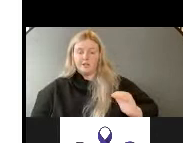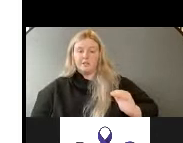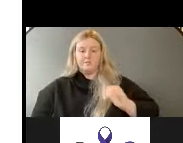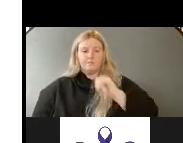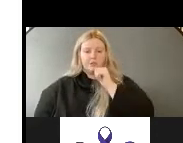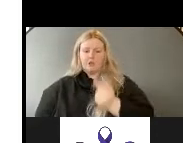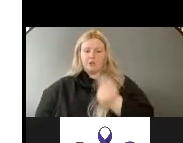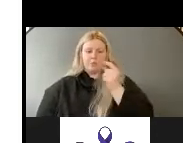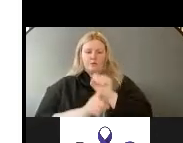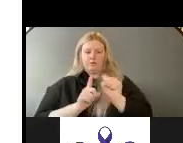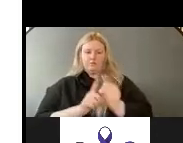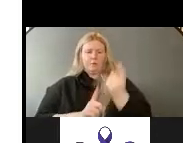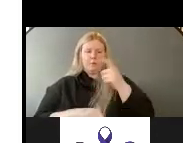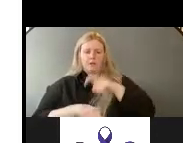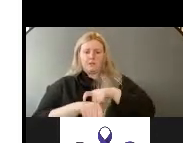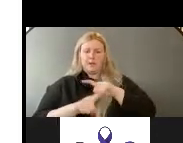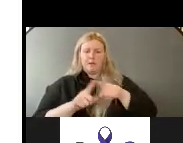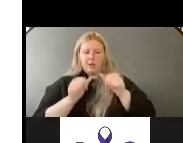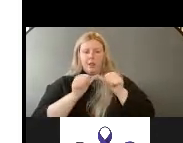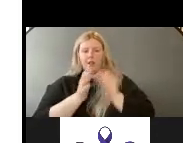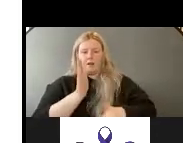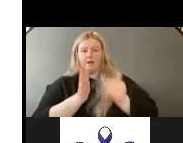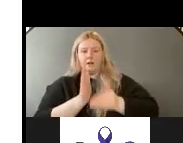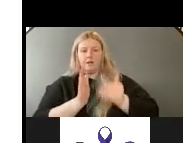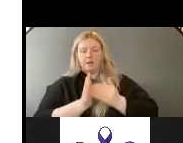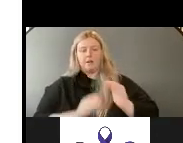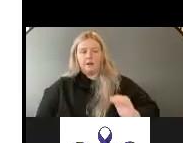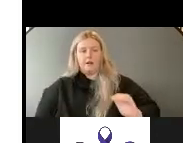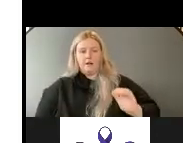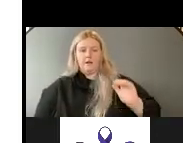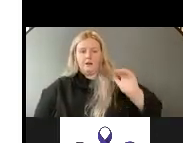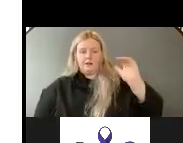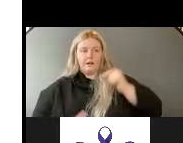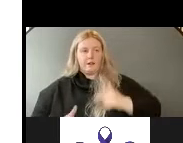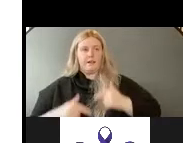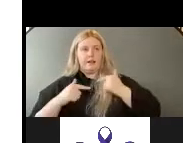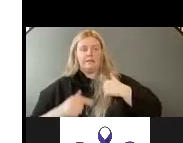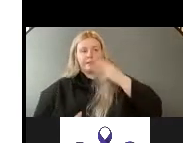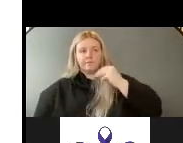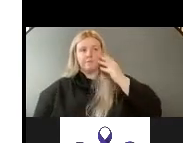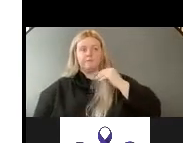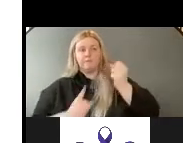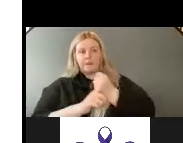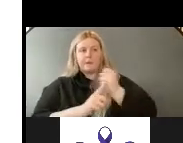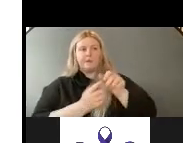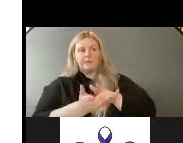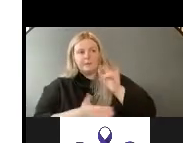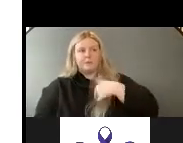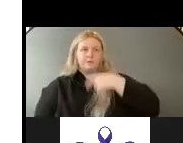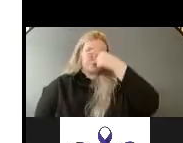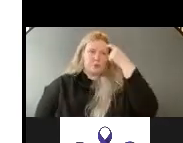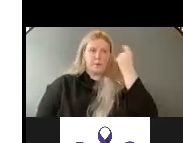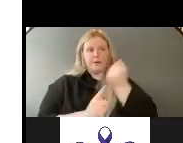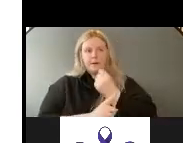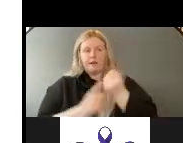about, a lifetime. Over the course of the life, we have to be thinking about the way in which trauma and violence